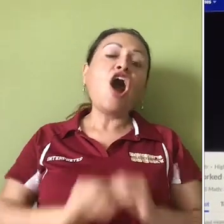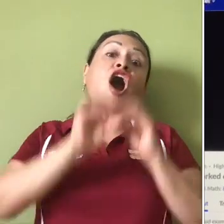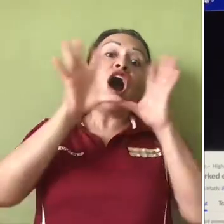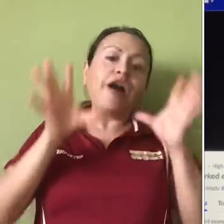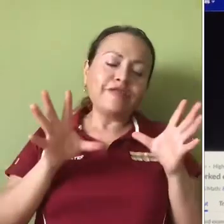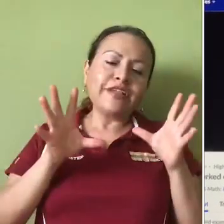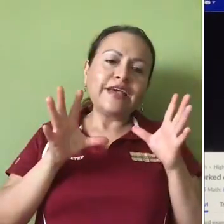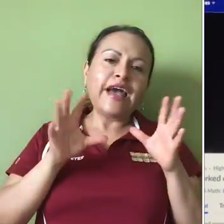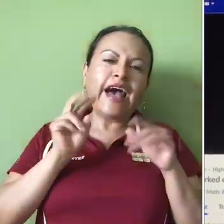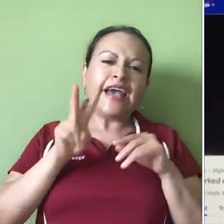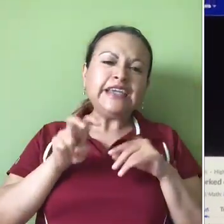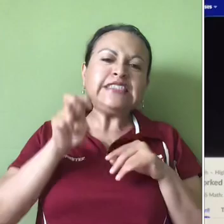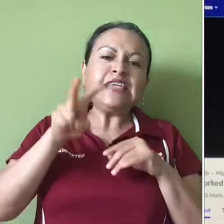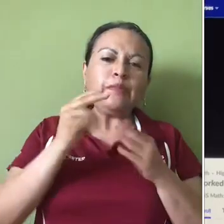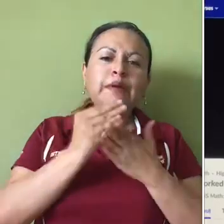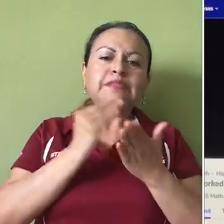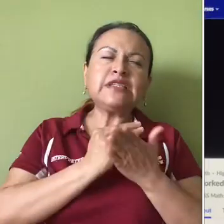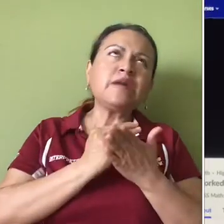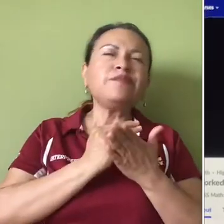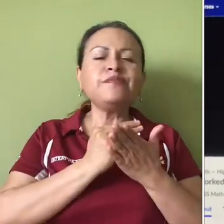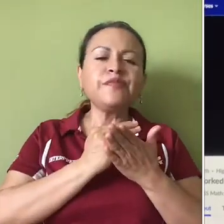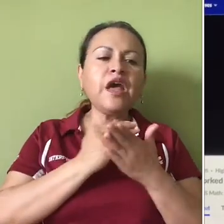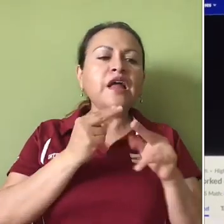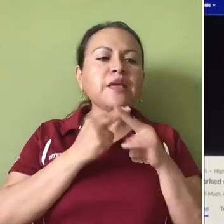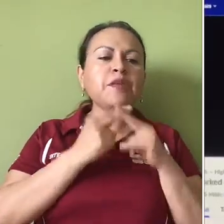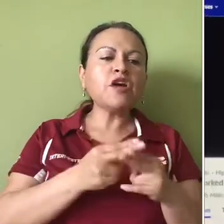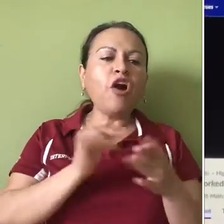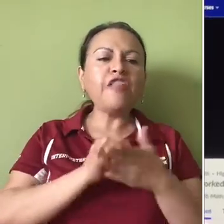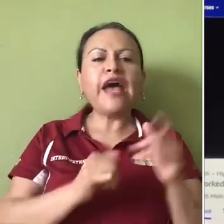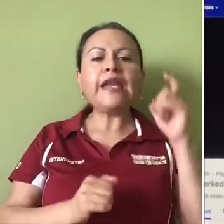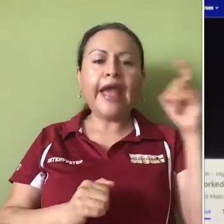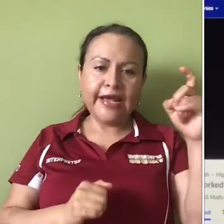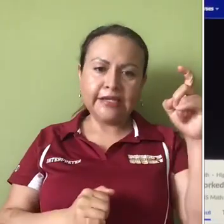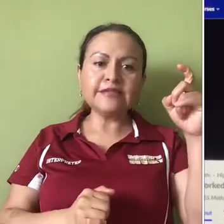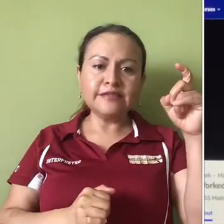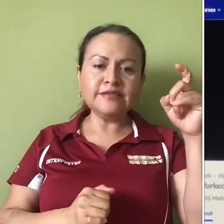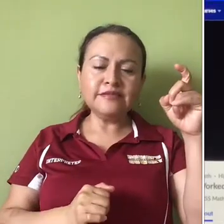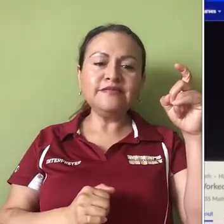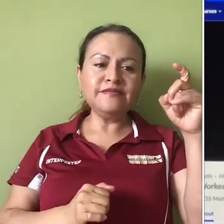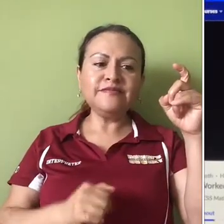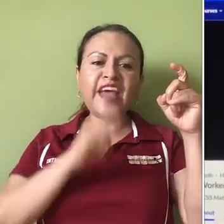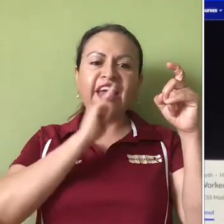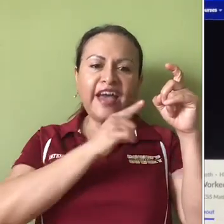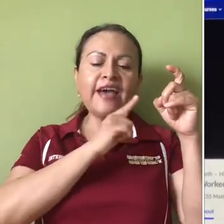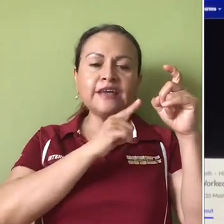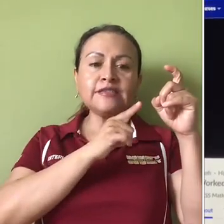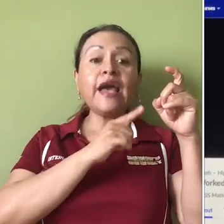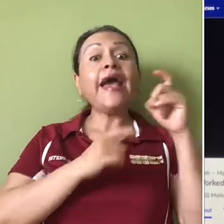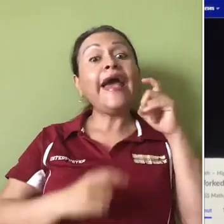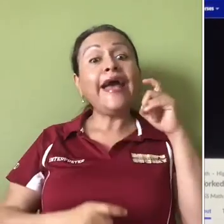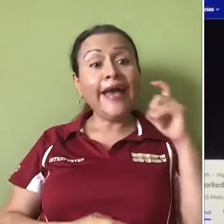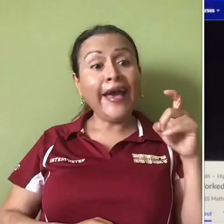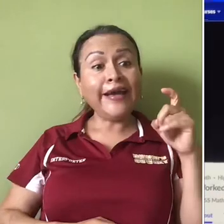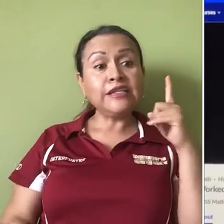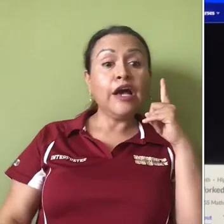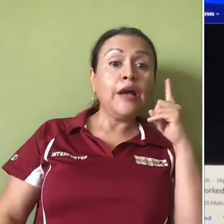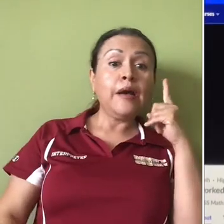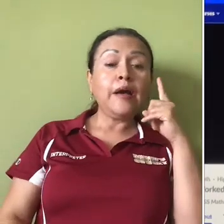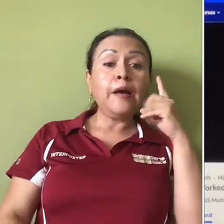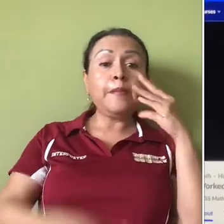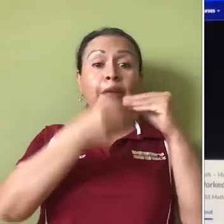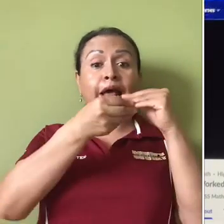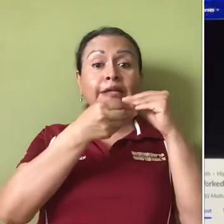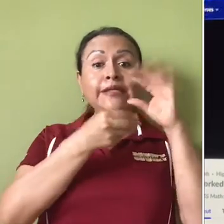this, let me not skip a step. Let me call this x. If we called that the measure of that angle x, we would have x plus